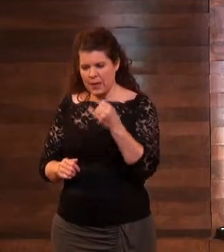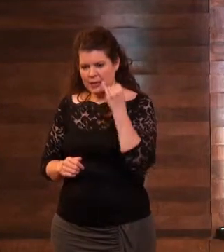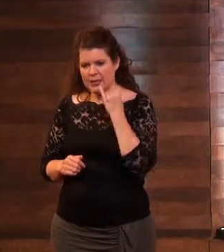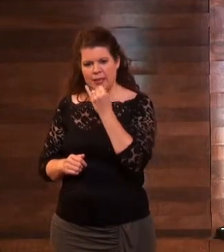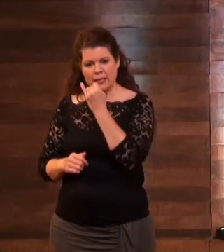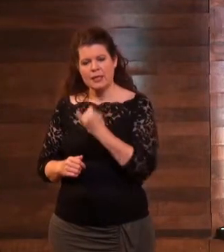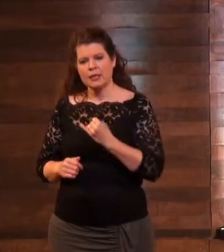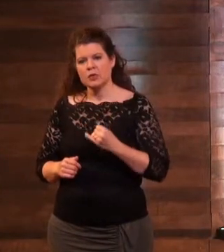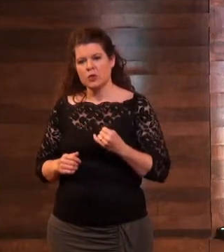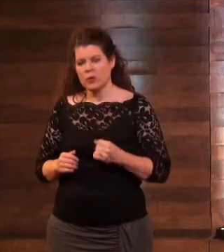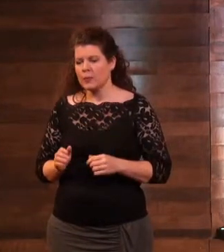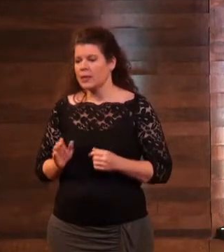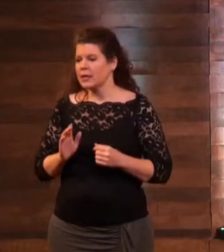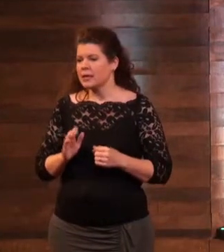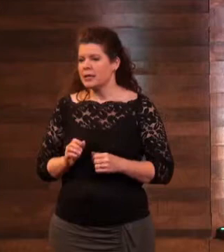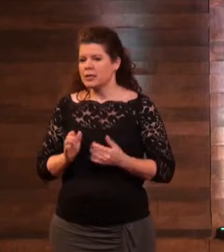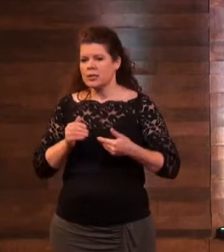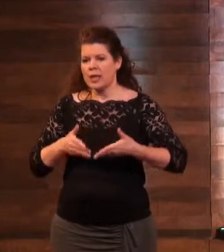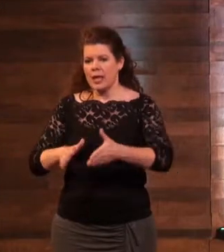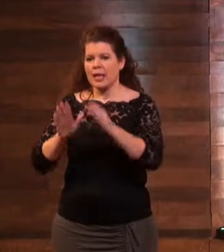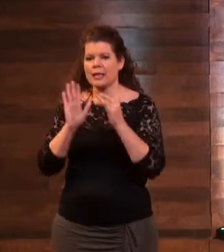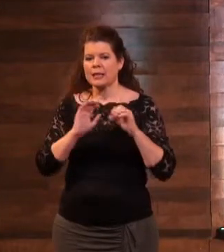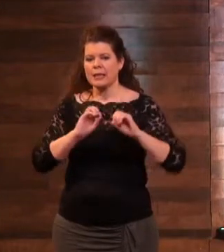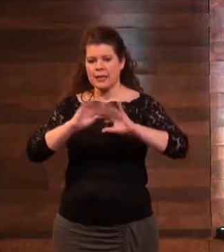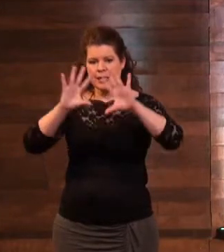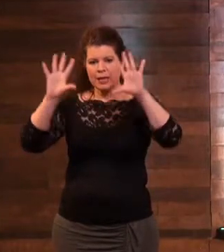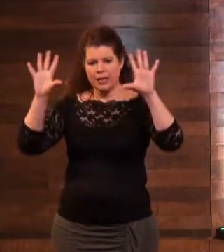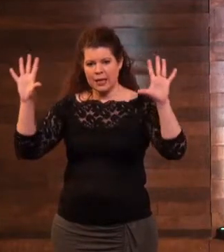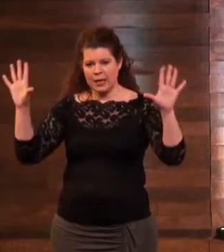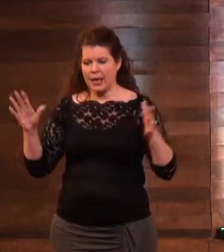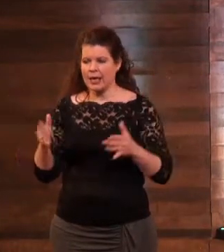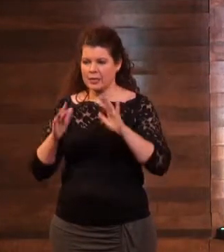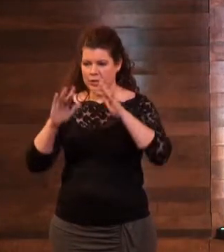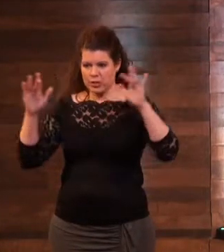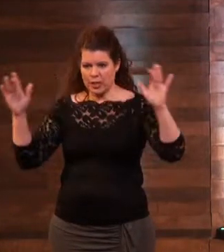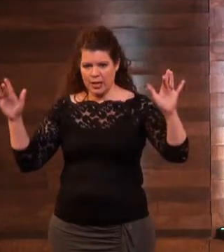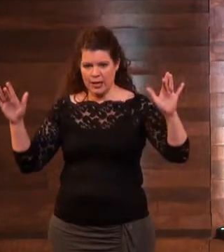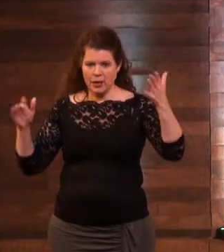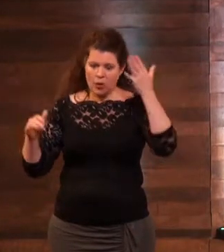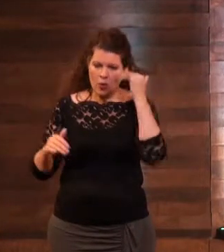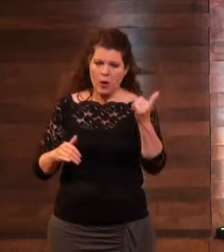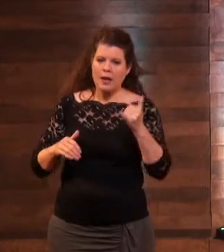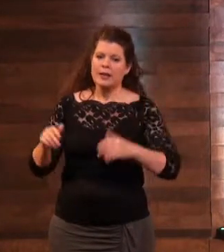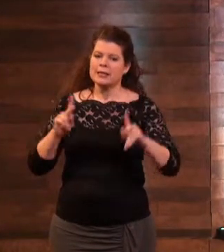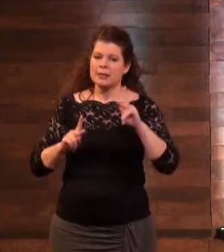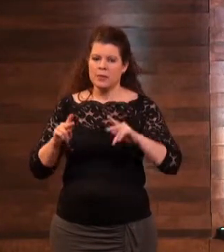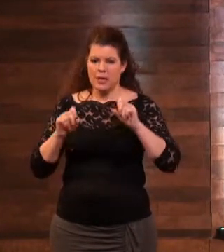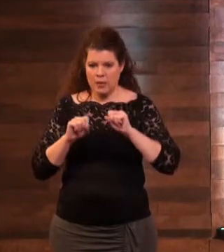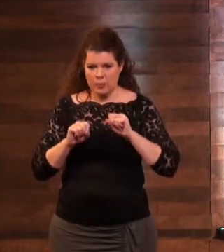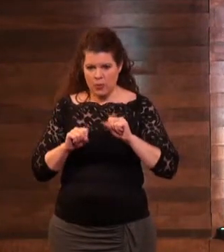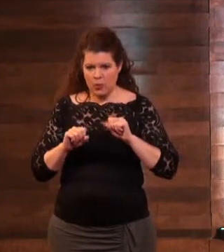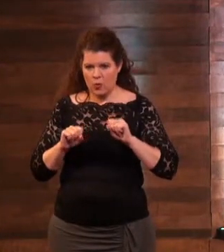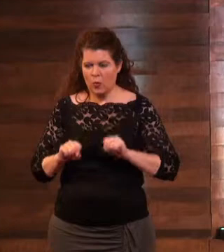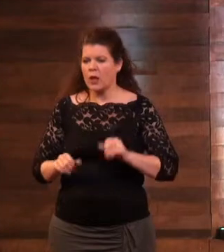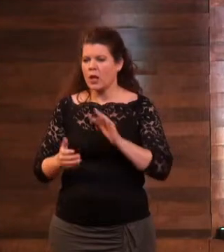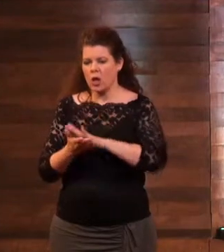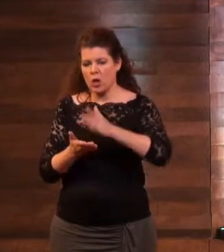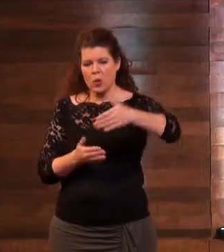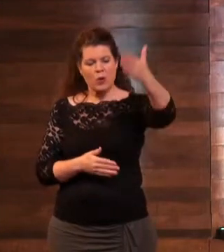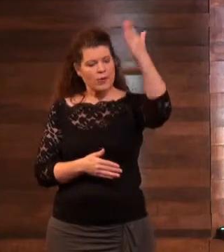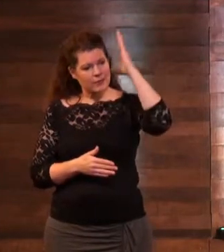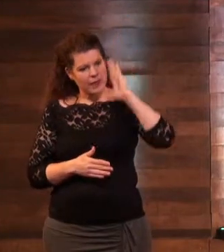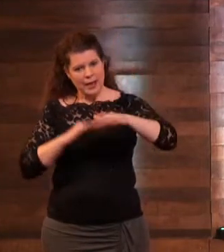what? Glorify your Father in heaven. In other words, Jesus wanted the Romans and the Greeks and all the other nations